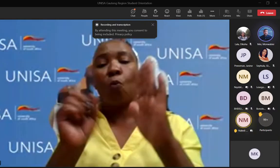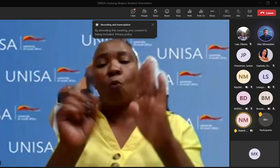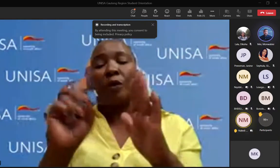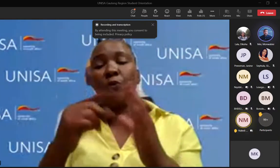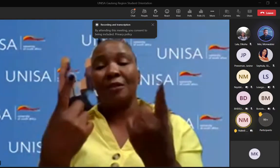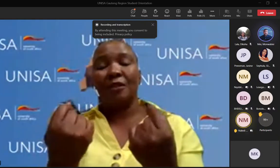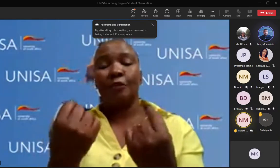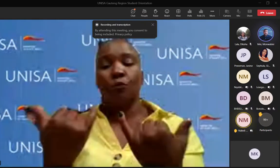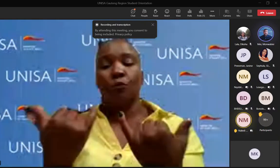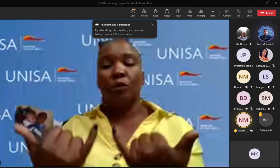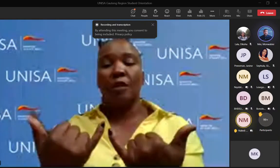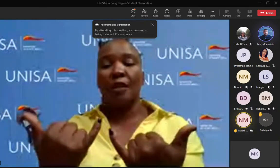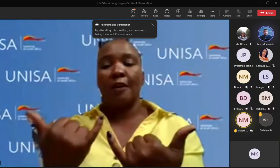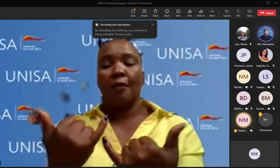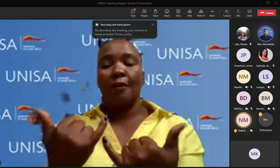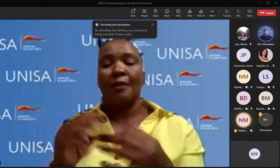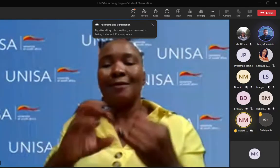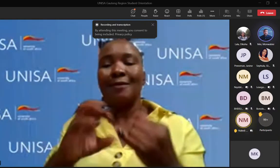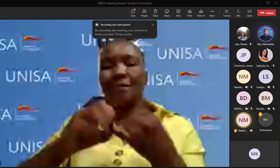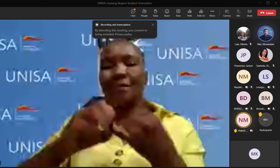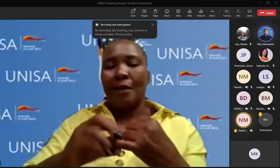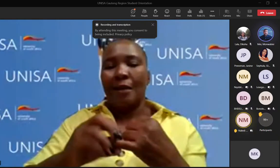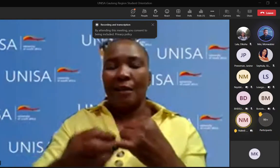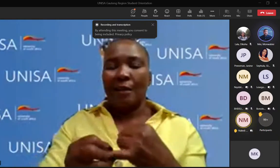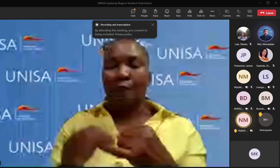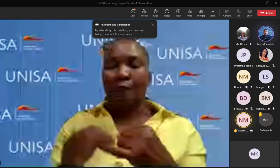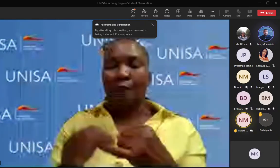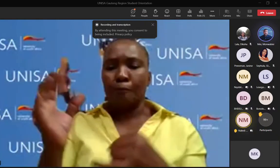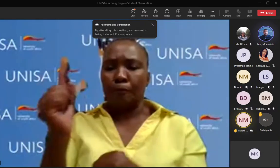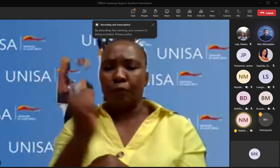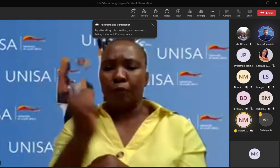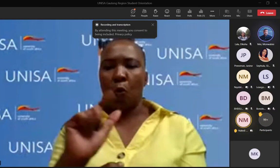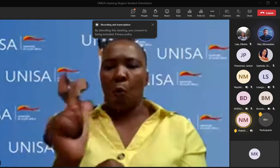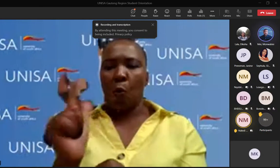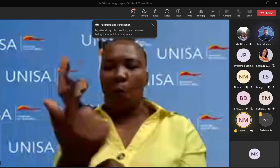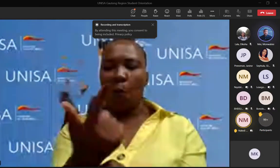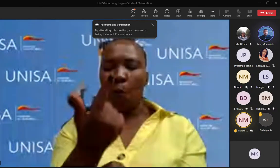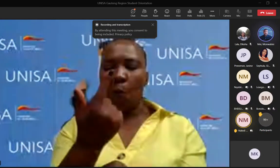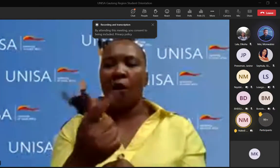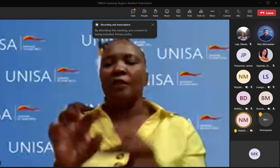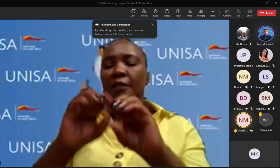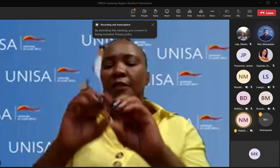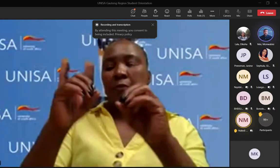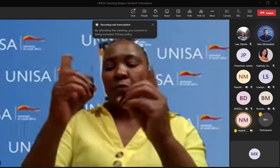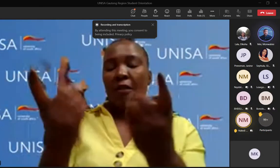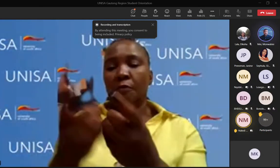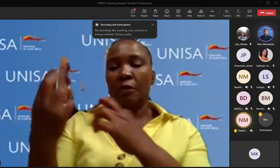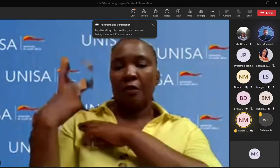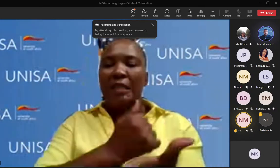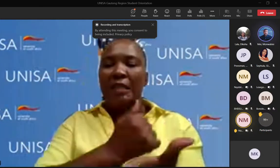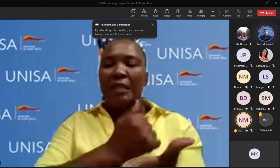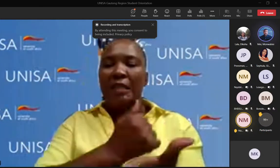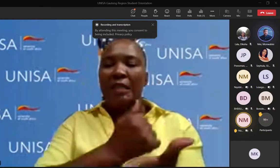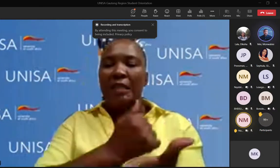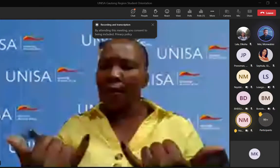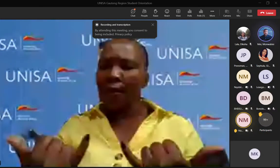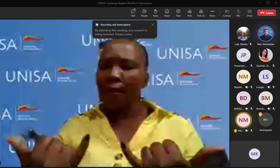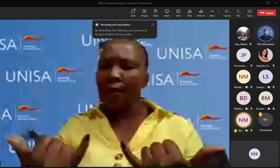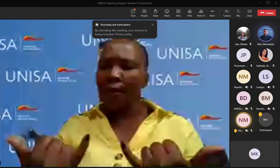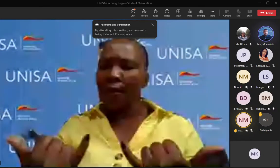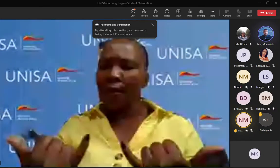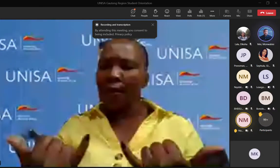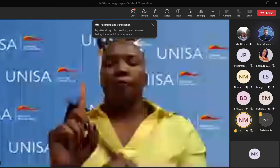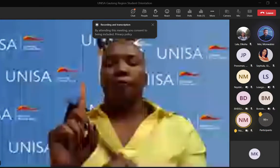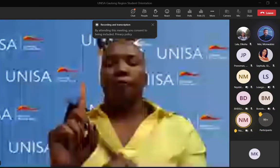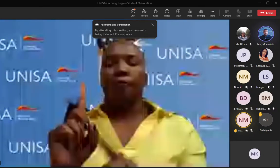get all the relevant departments in the University that is from people from registrations assignments so